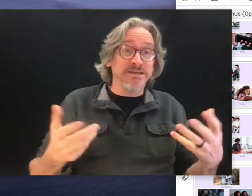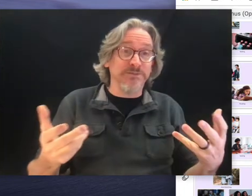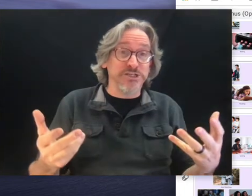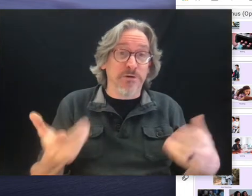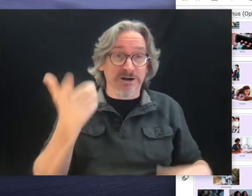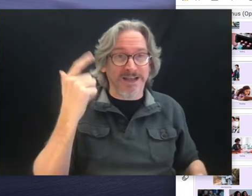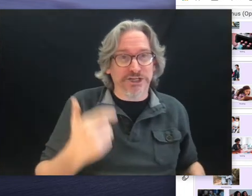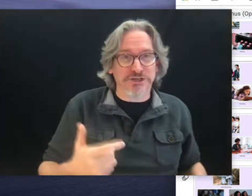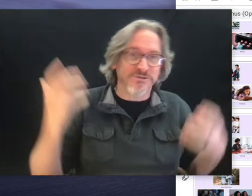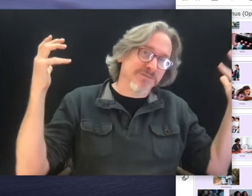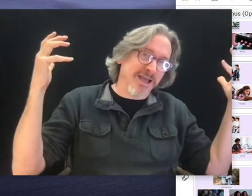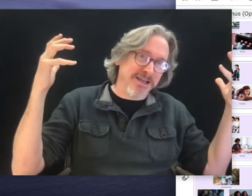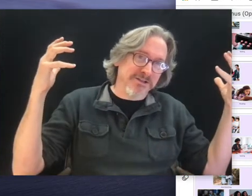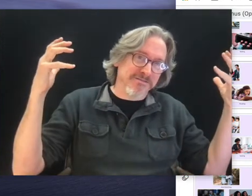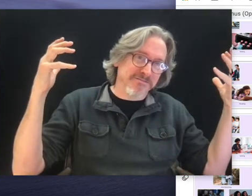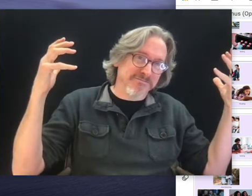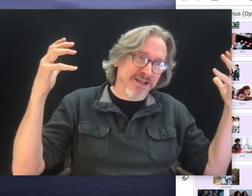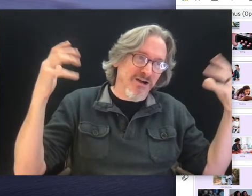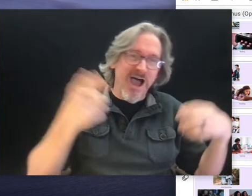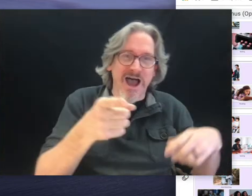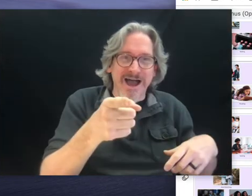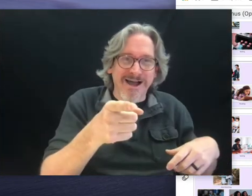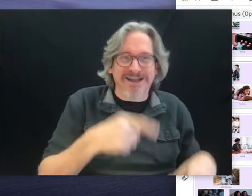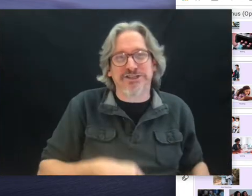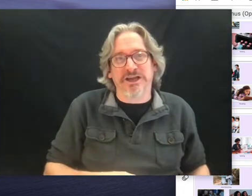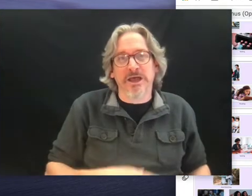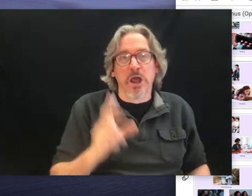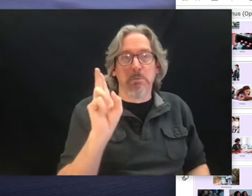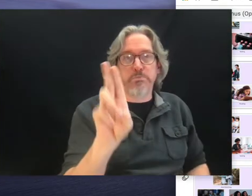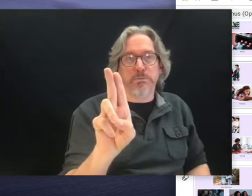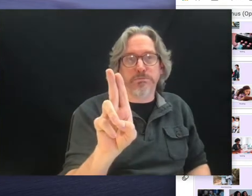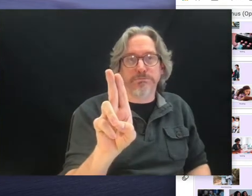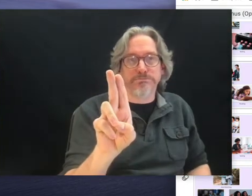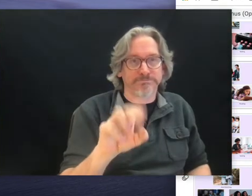say something smart and catch you, and haha, gotcha,